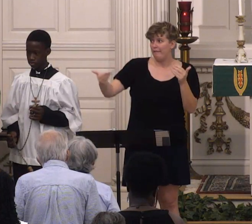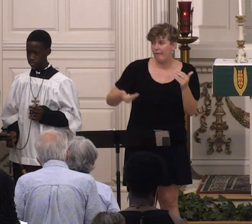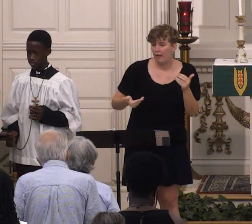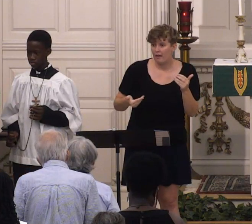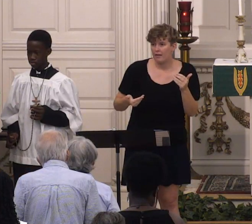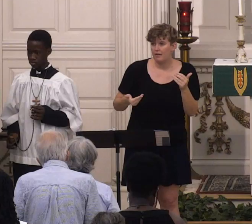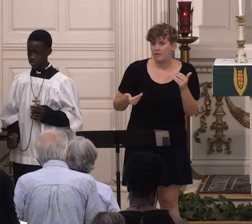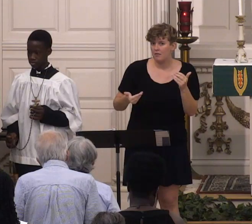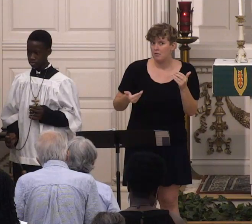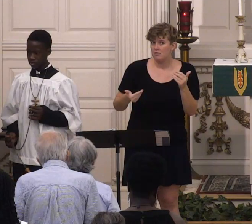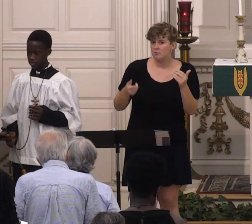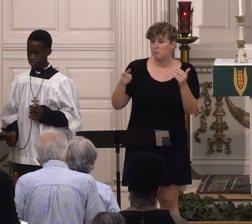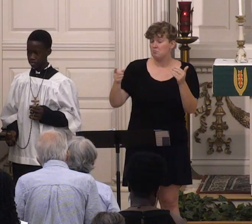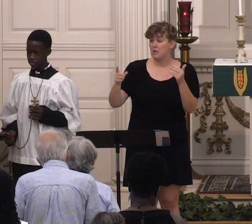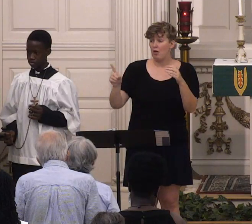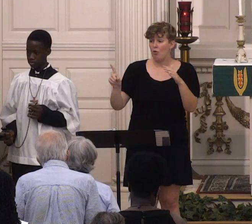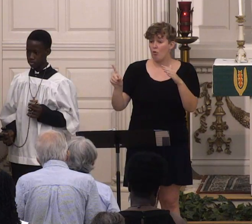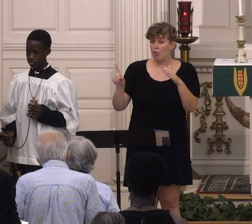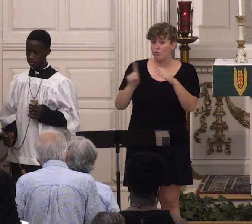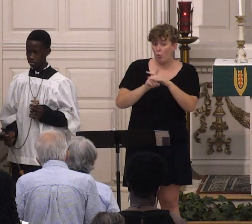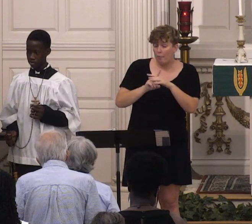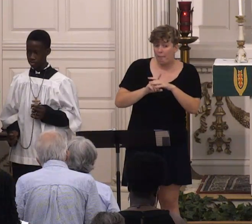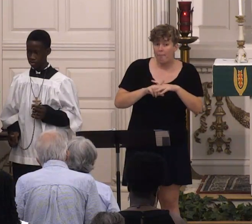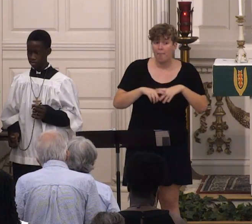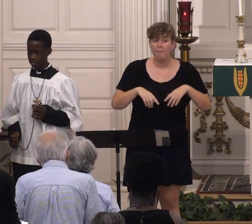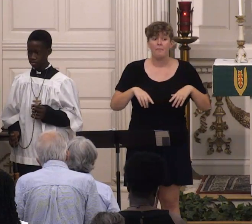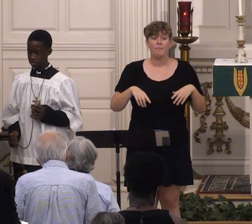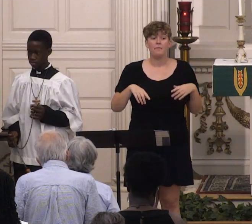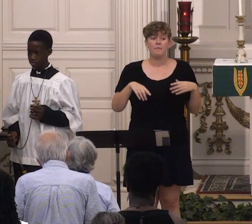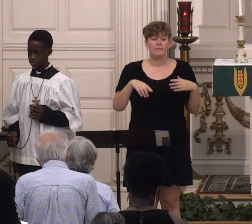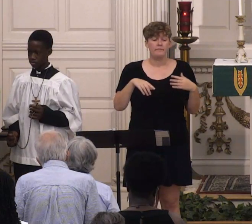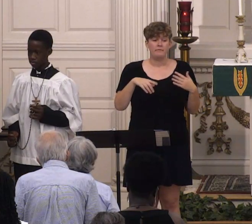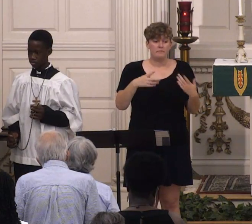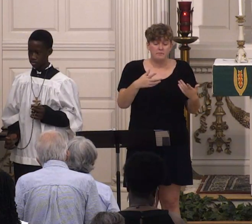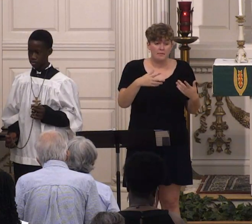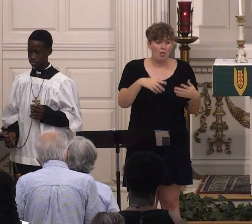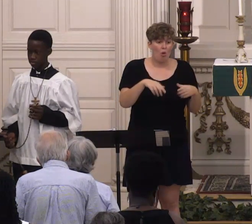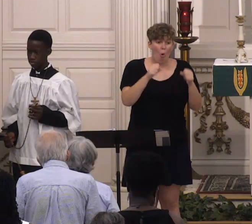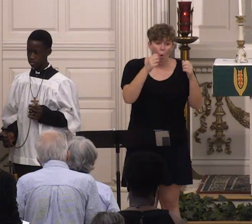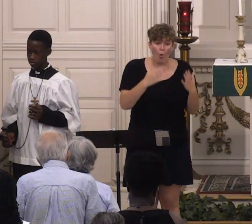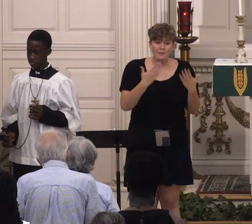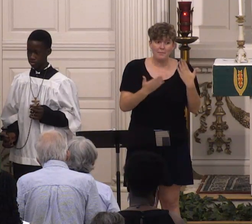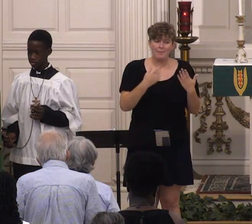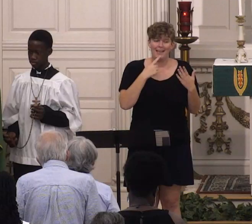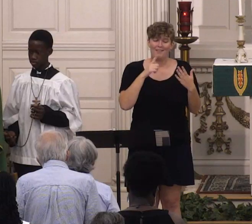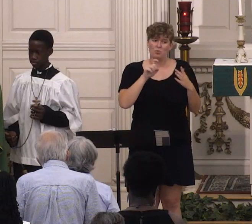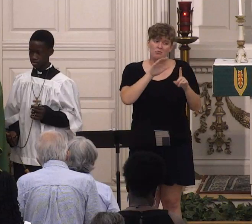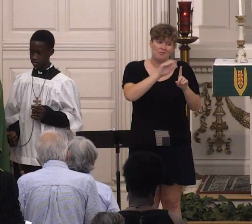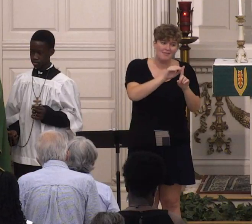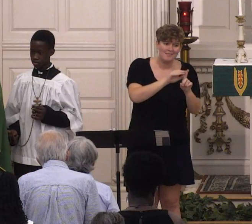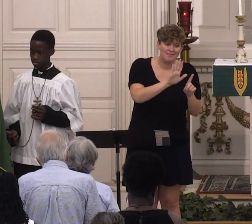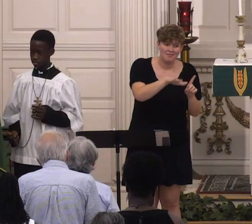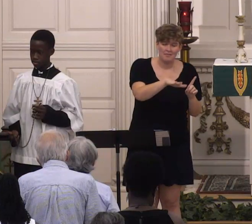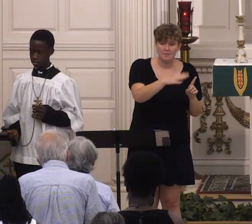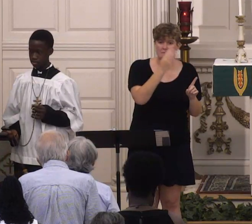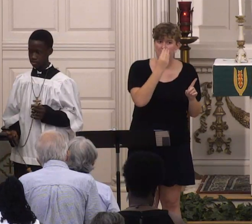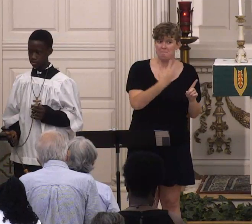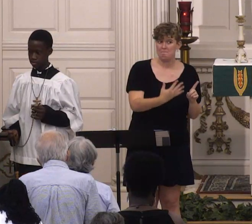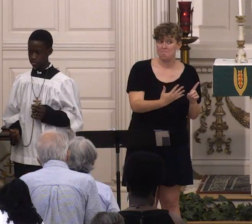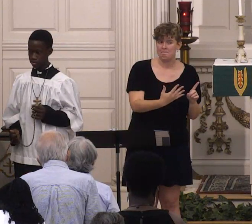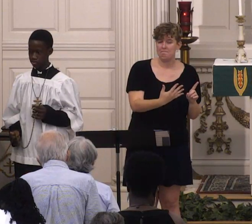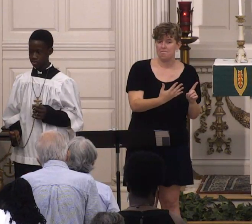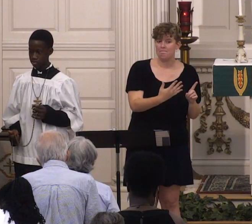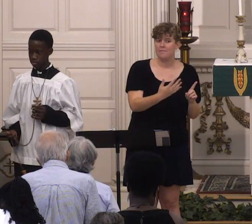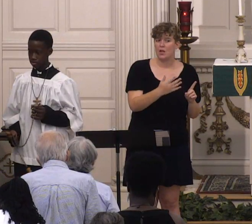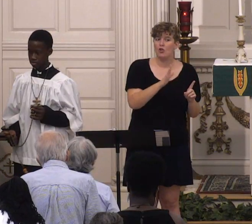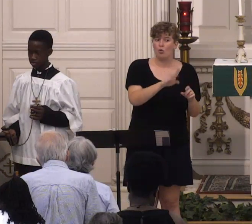him. And the host who invited both of you may approach you and say,